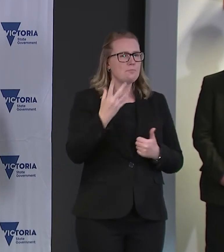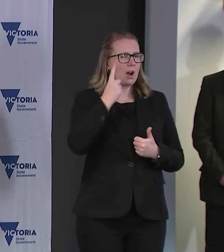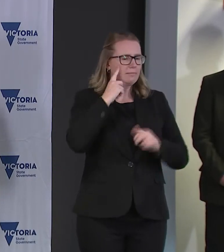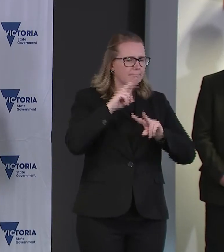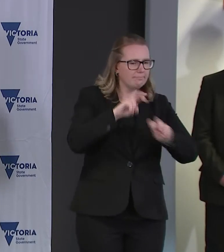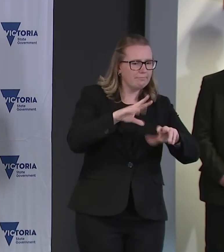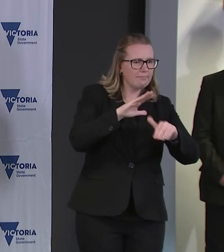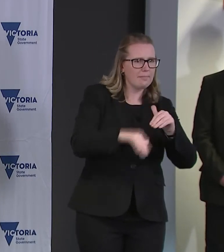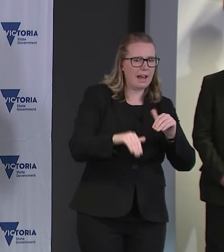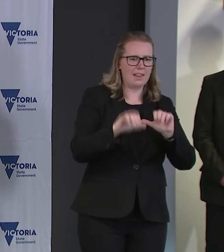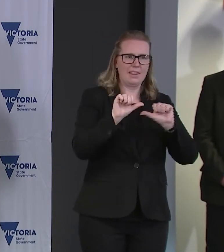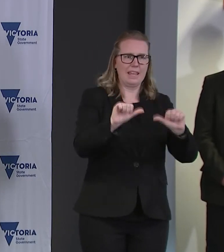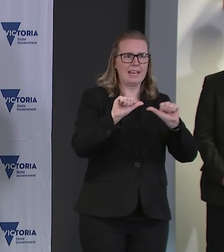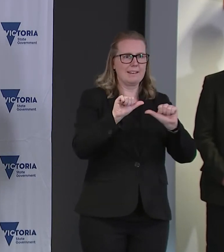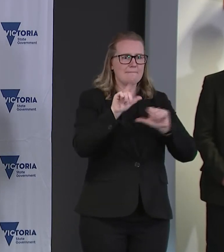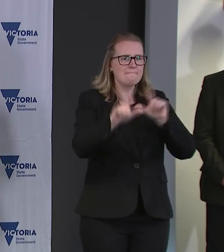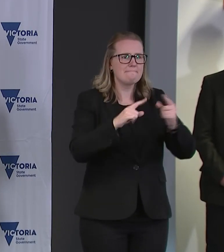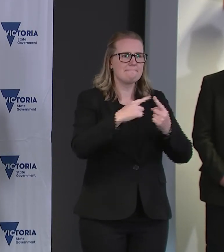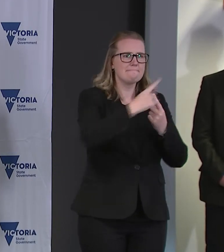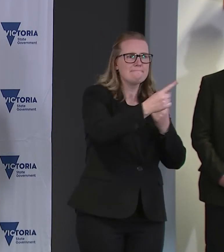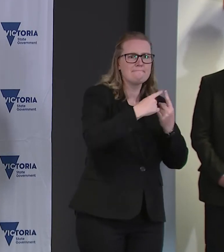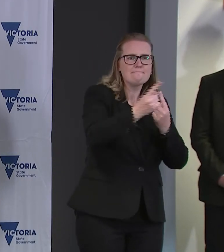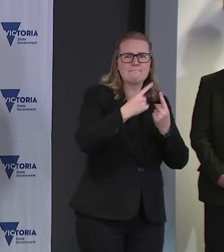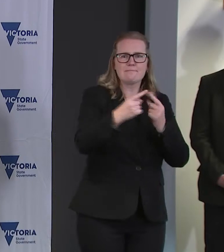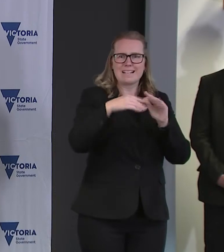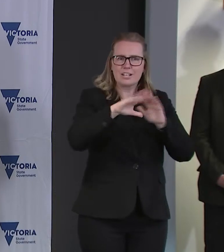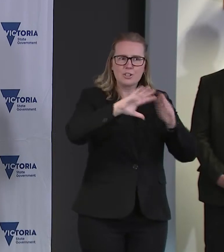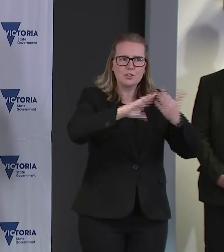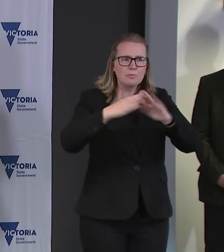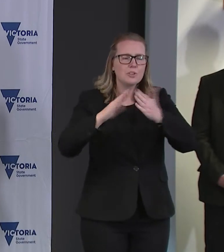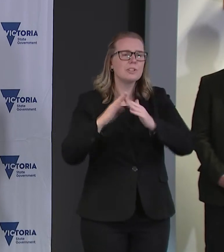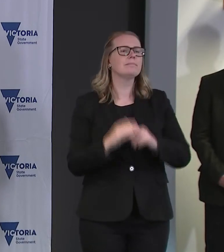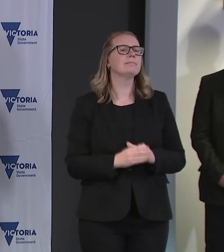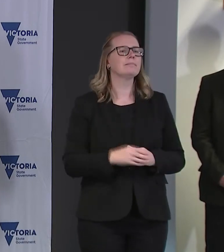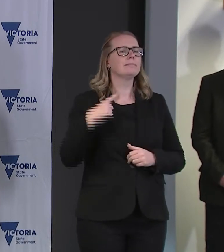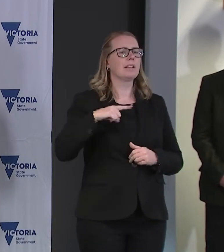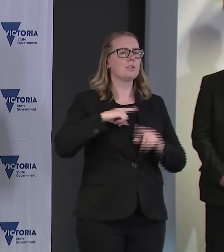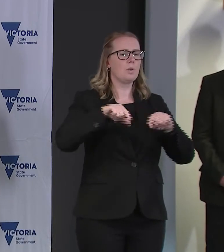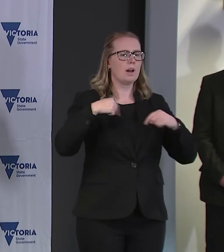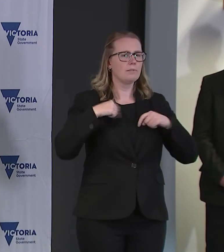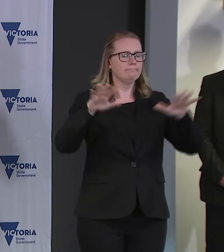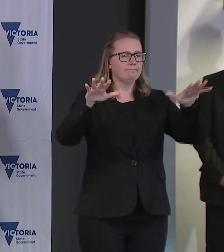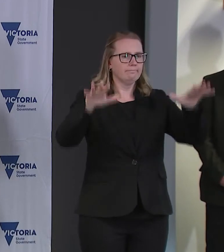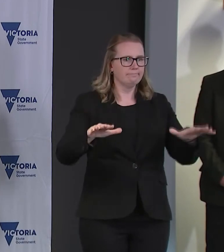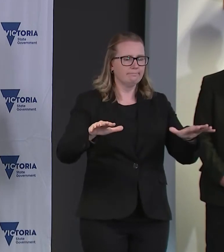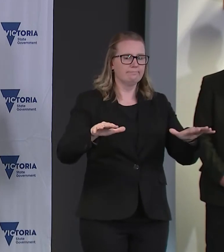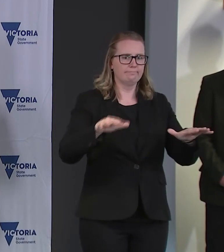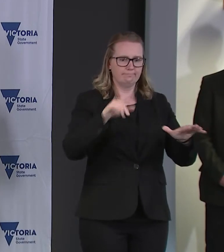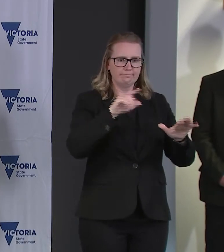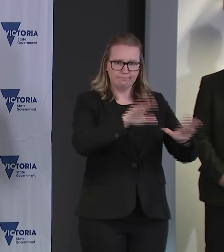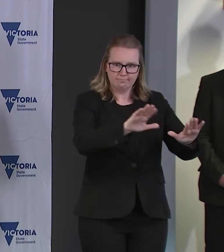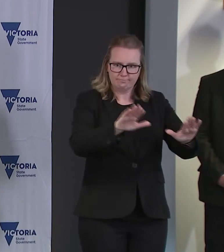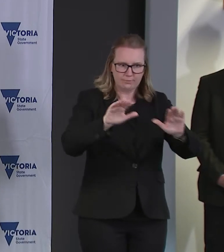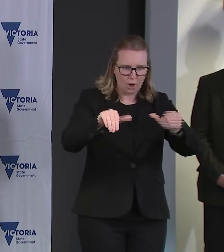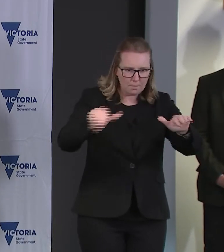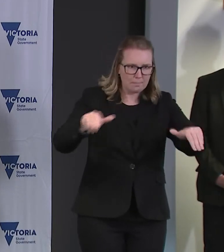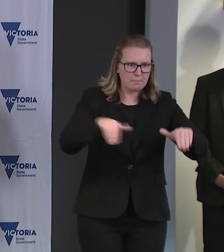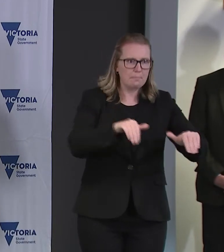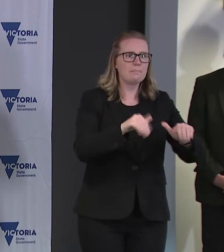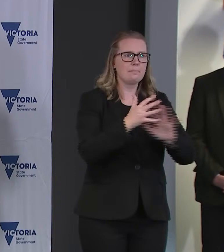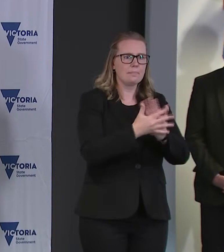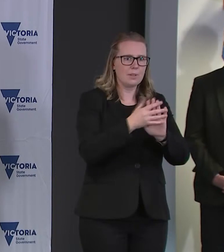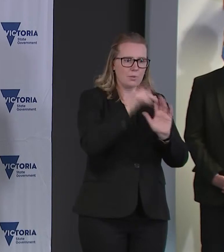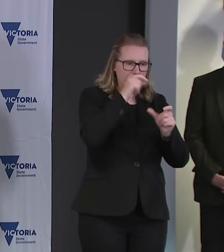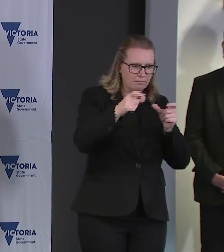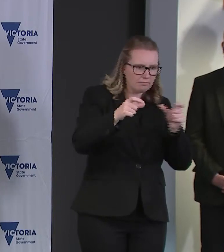why we're in the position we're in today. We wanted to reduce the amount of movement around the community as we bring this fast-growing,